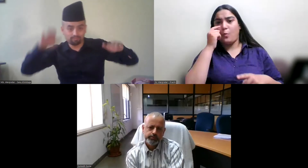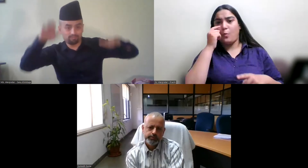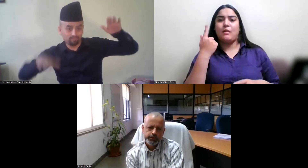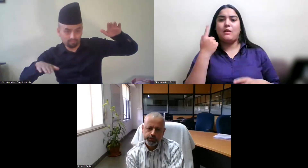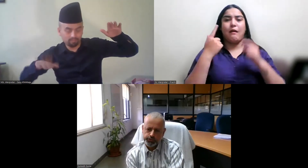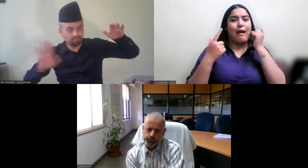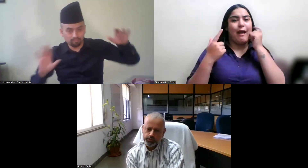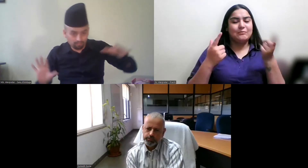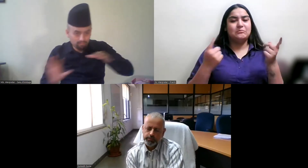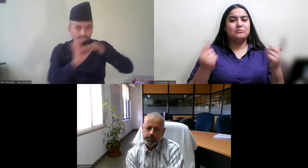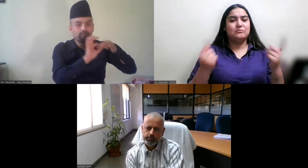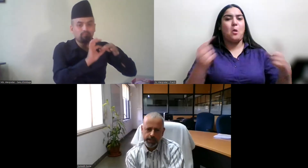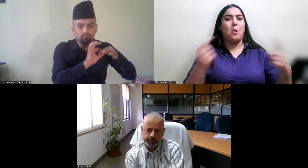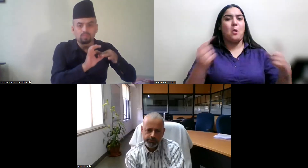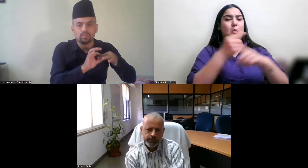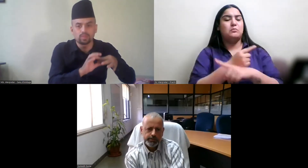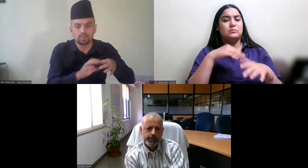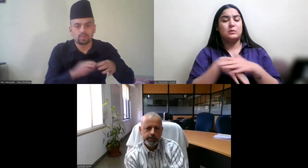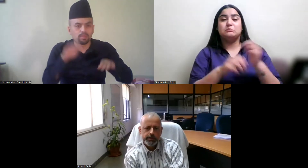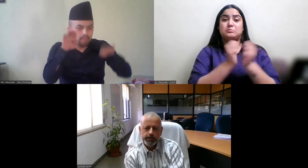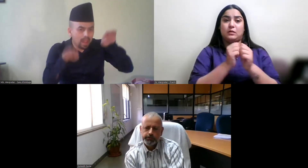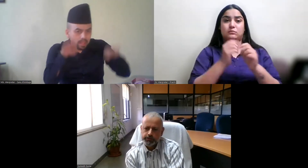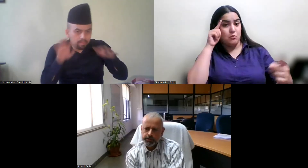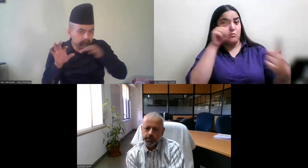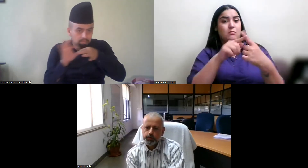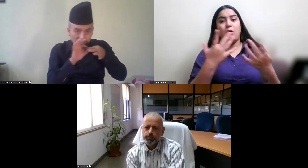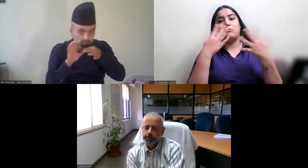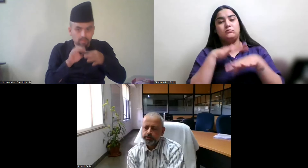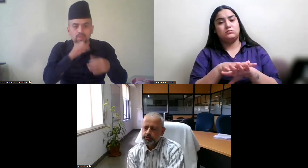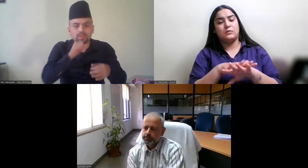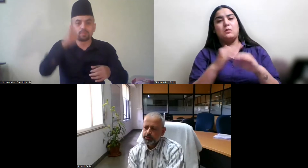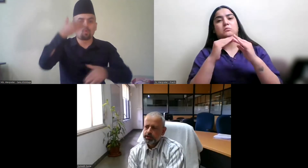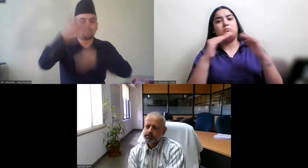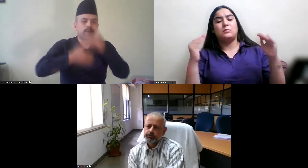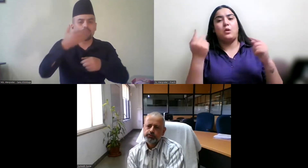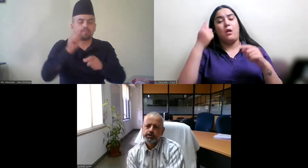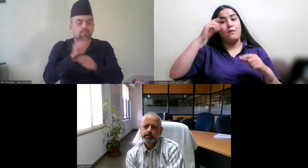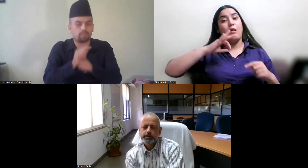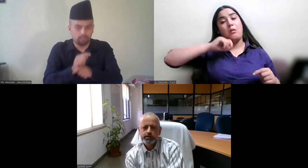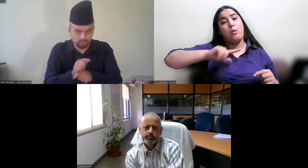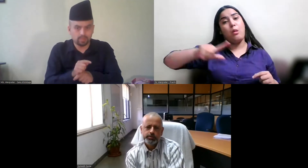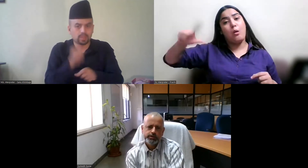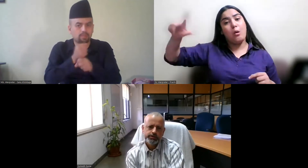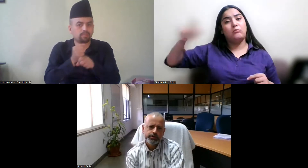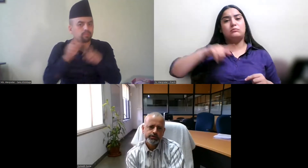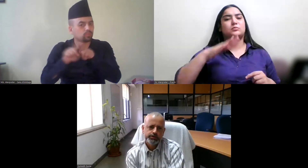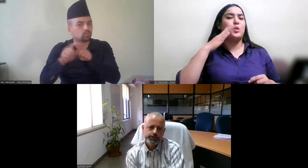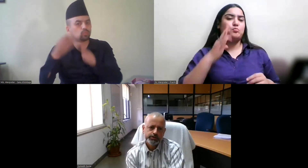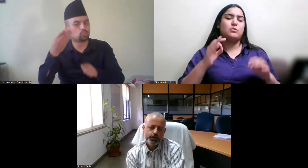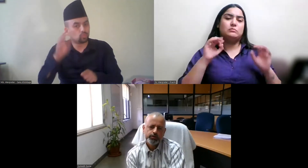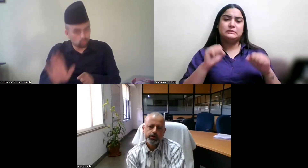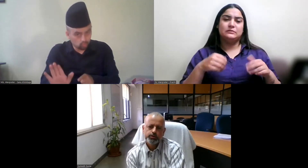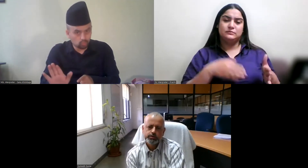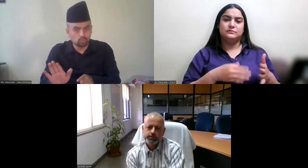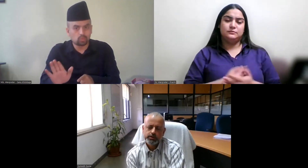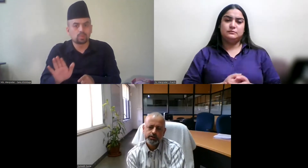towards inclusive, balanced, and sustainable development. And that's where there is increasing